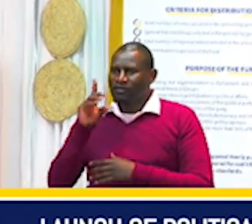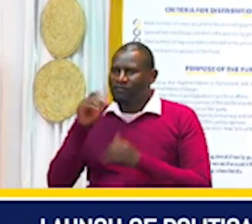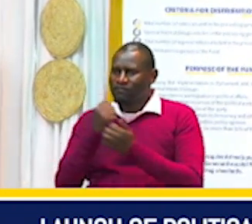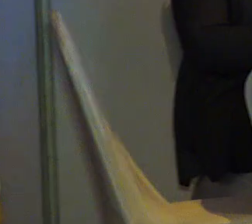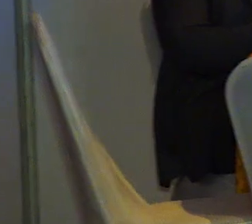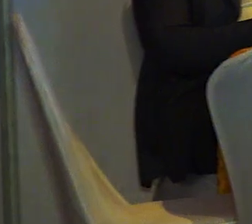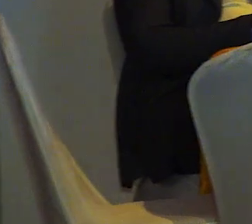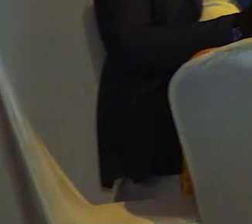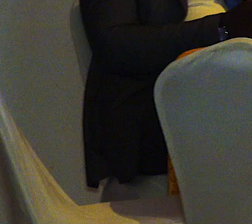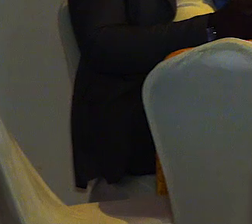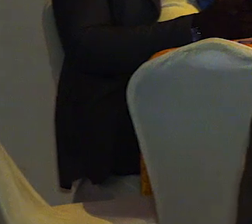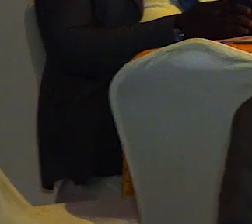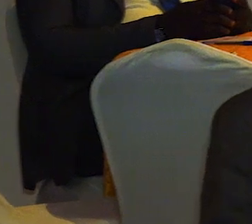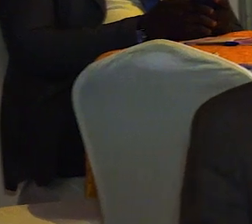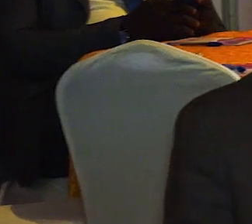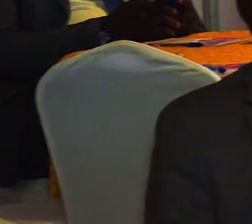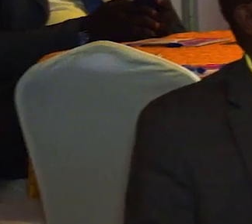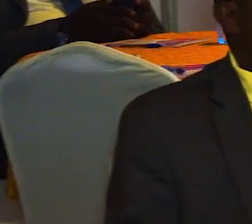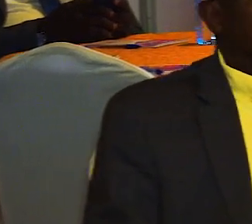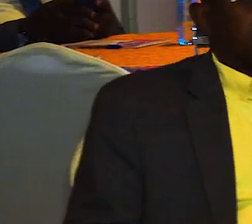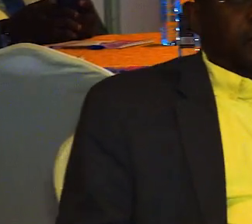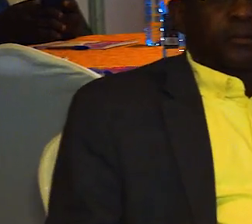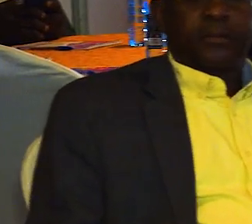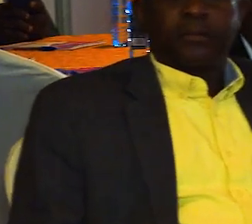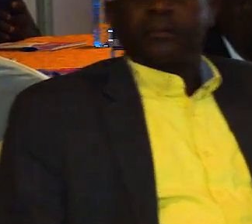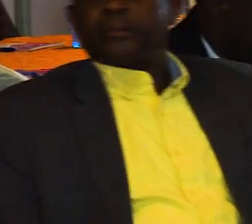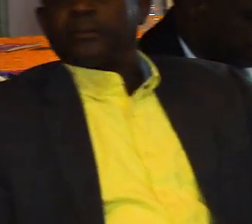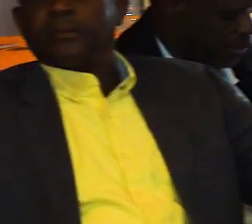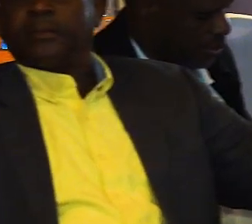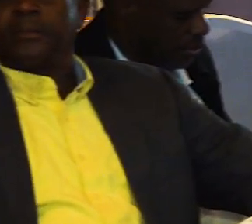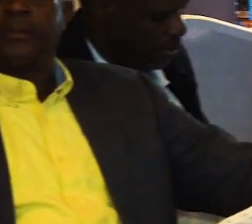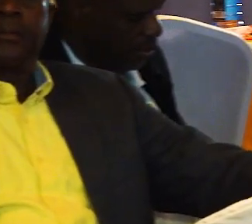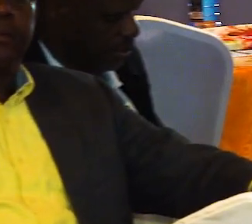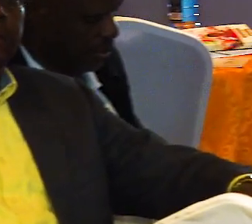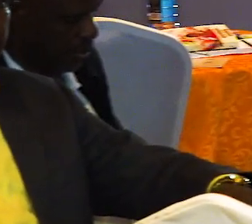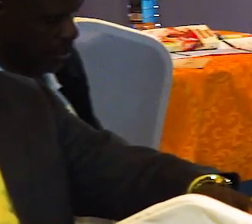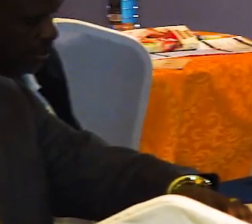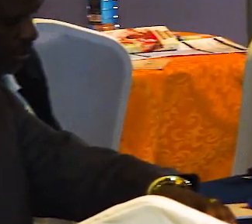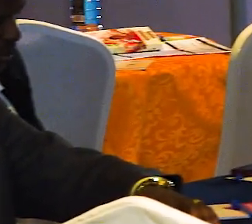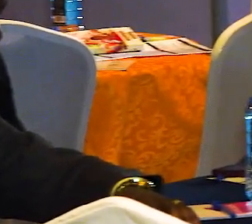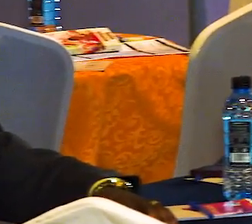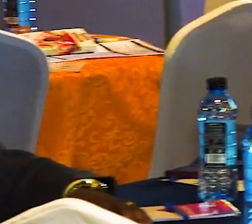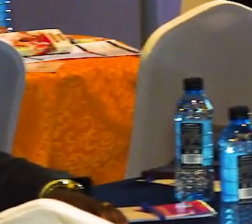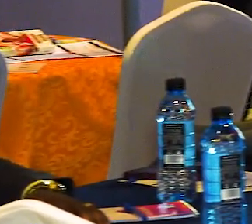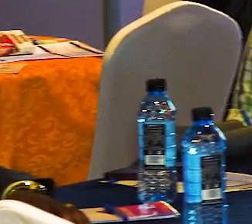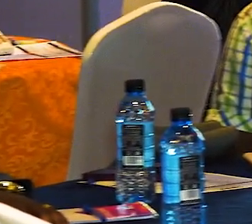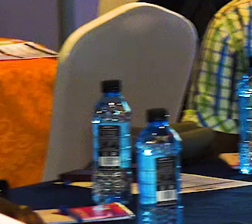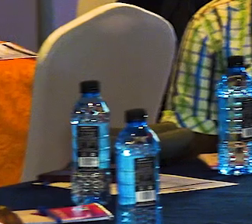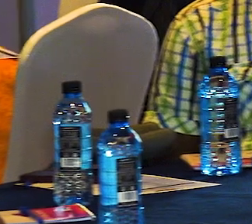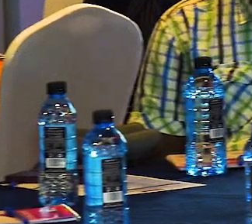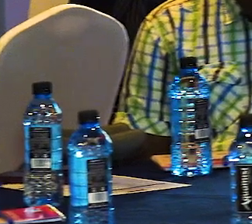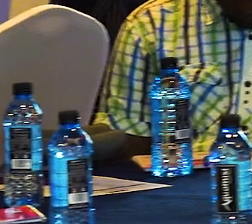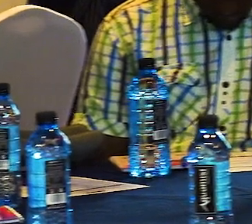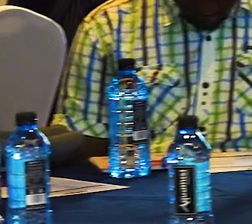part of today's launch of the manual and the handbook for people with disabilities, which